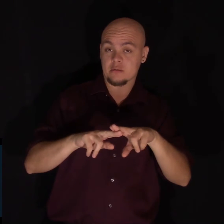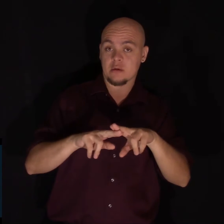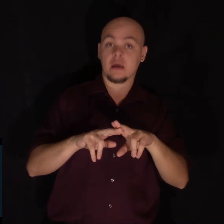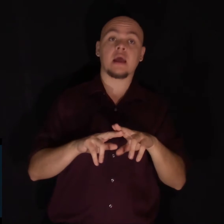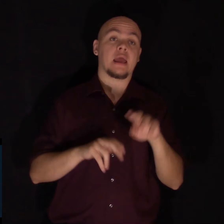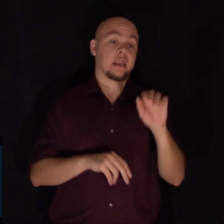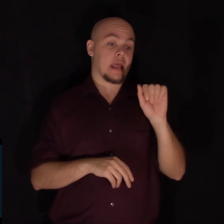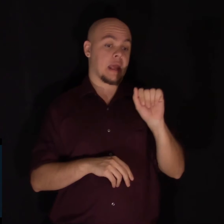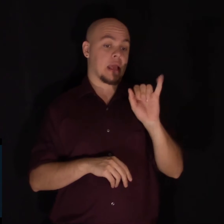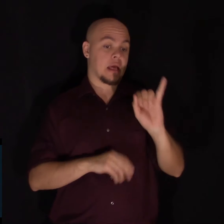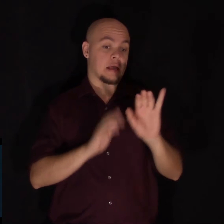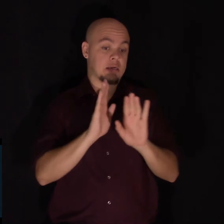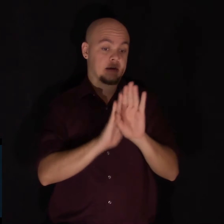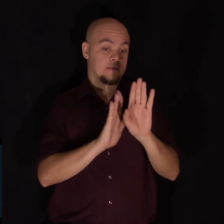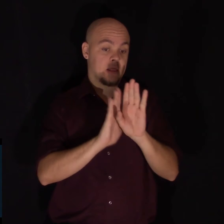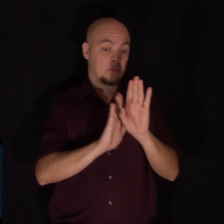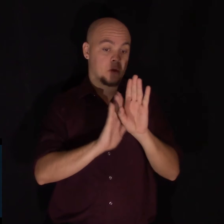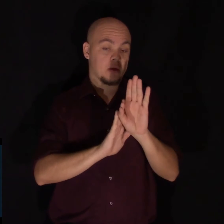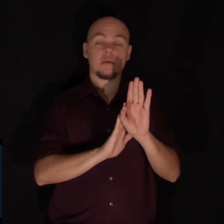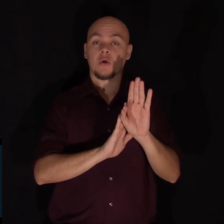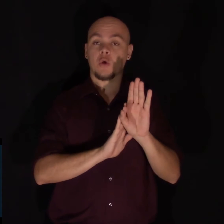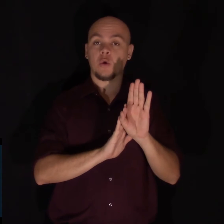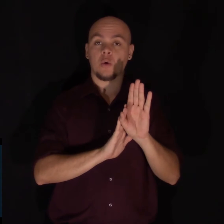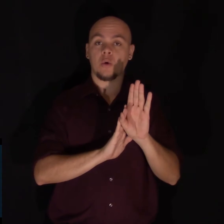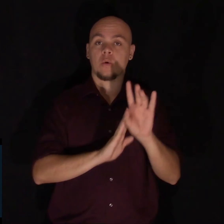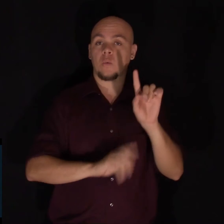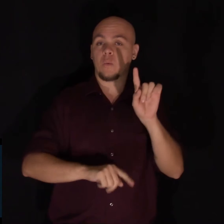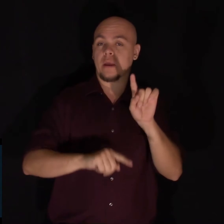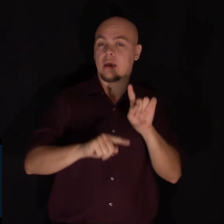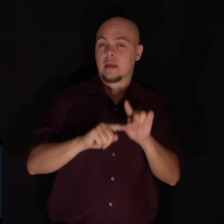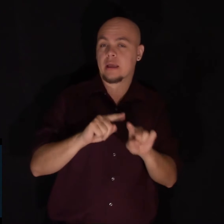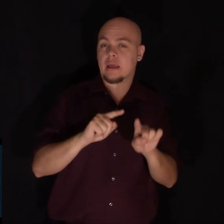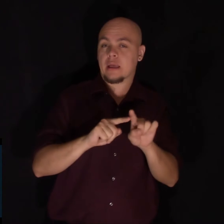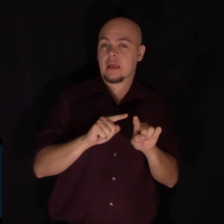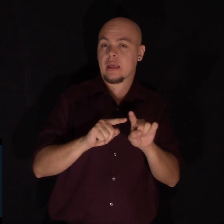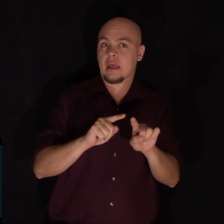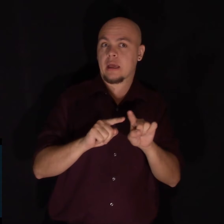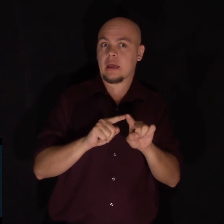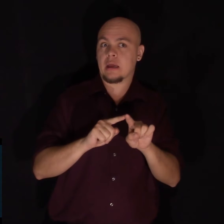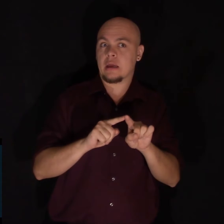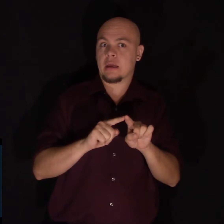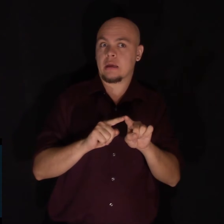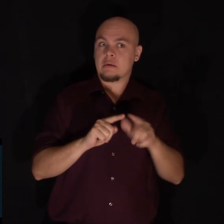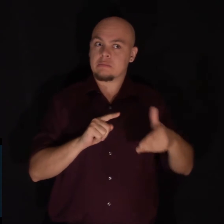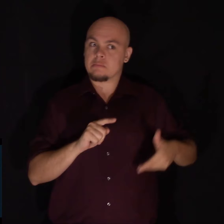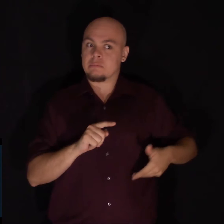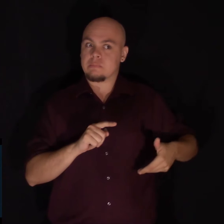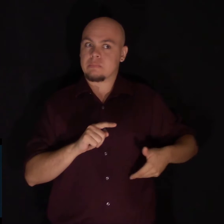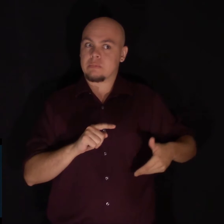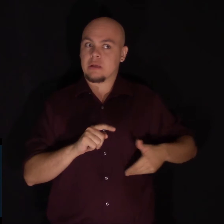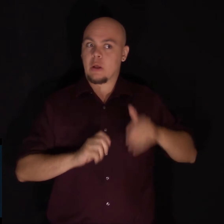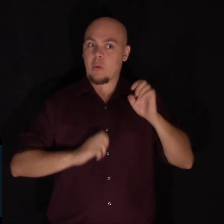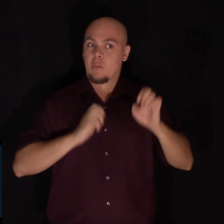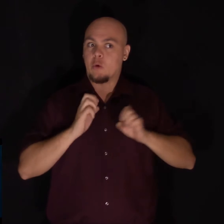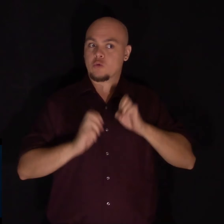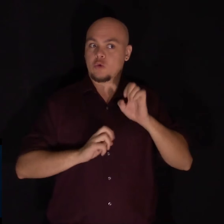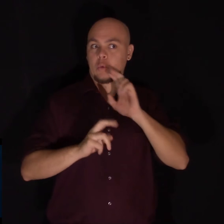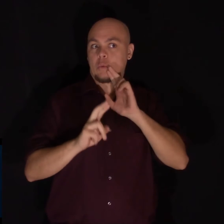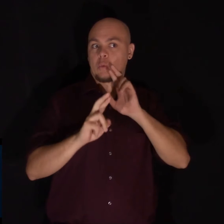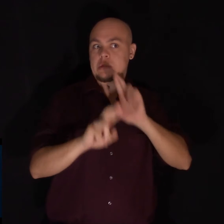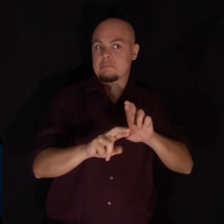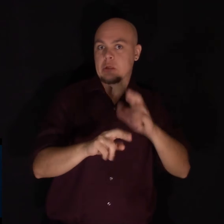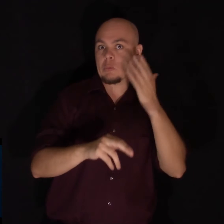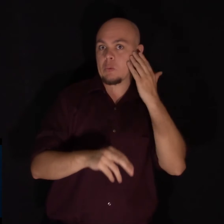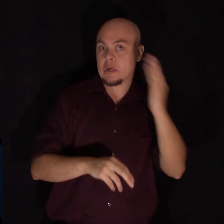of AI at this point is that we seem unable to marshal an appropriate emotional response to the dangers that lie ahead.